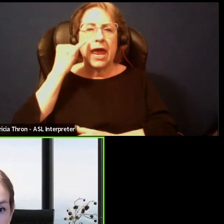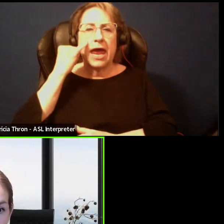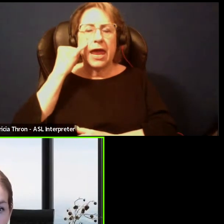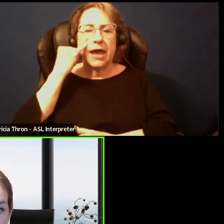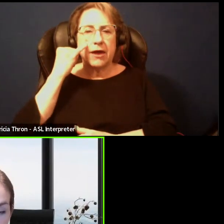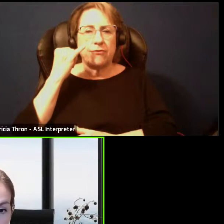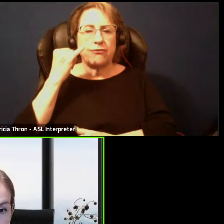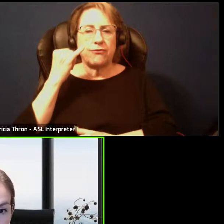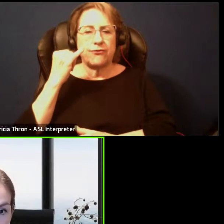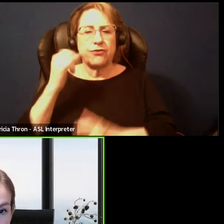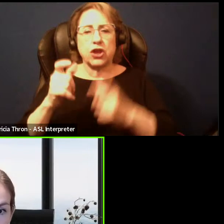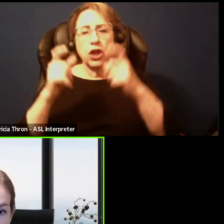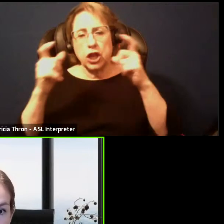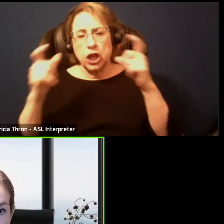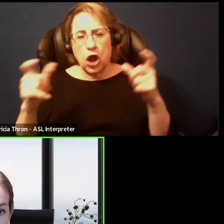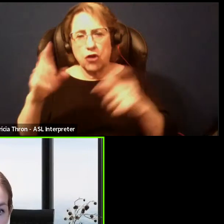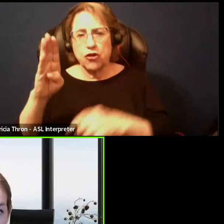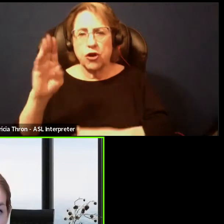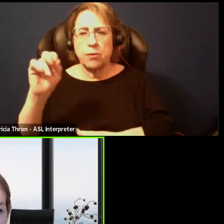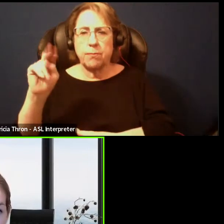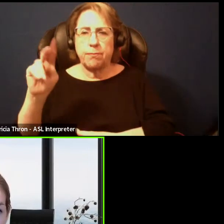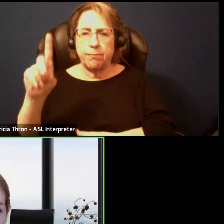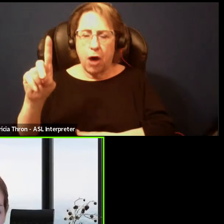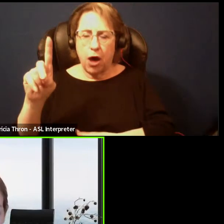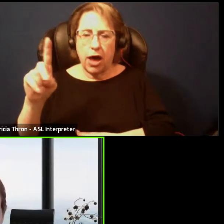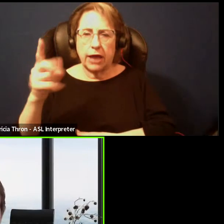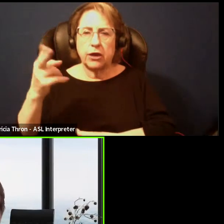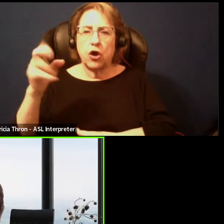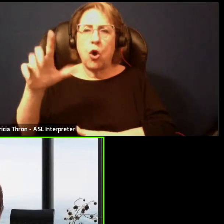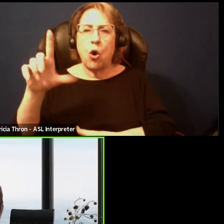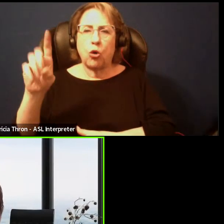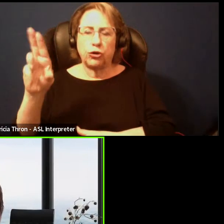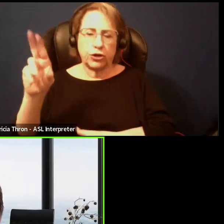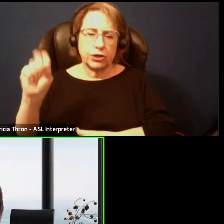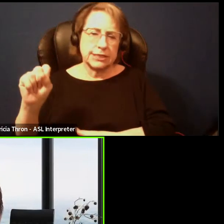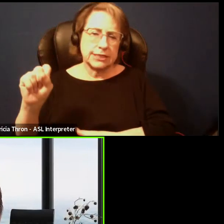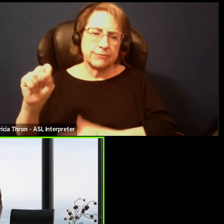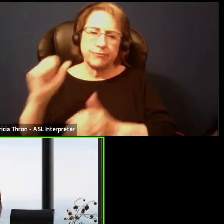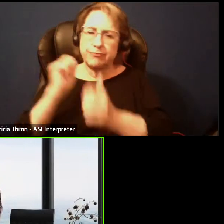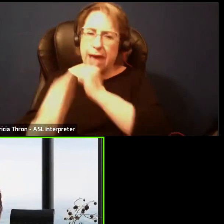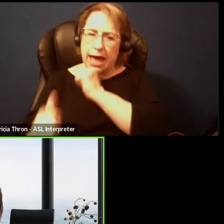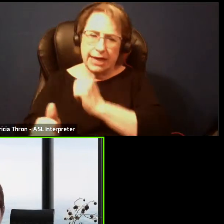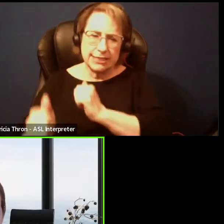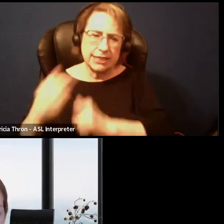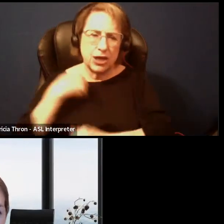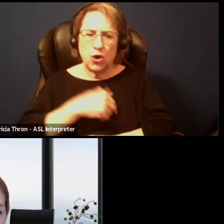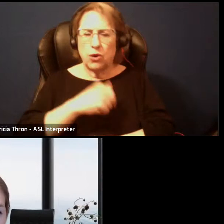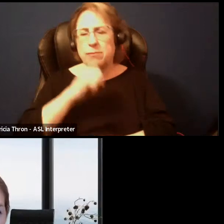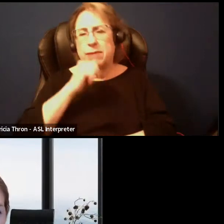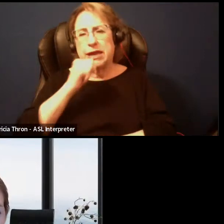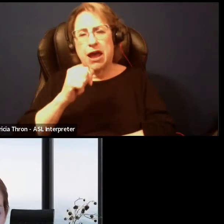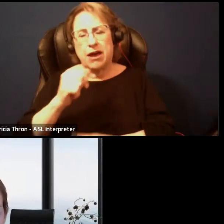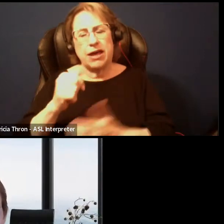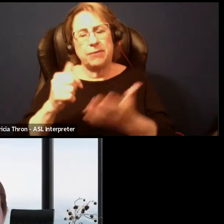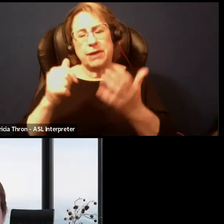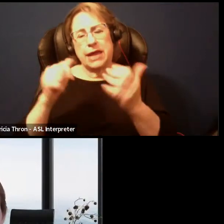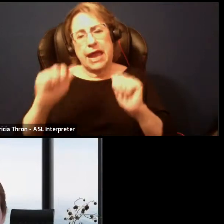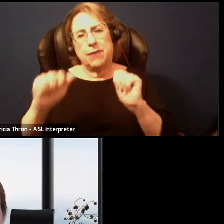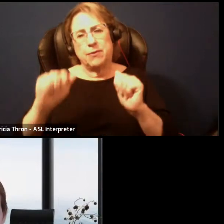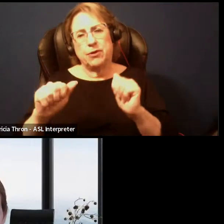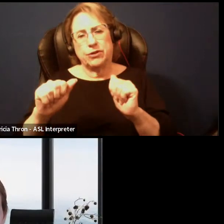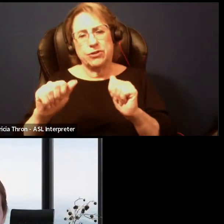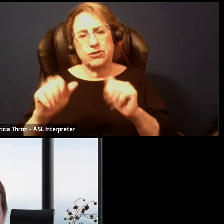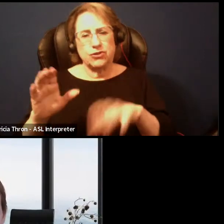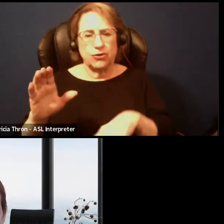then we may not reach that critical mass level to pursue the tender. Okay. That's a lot